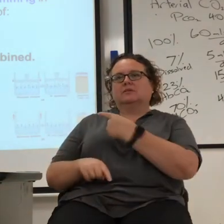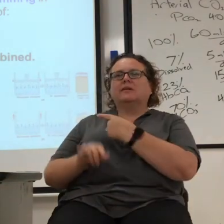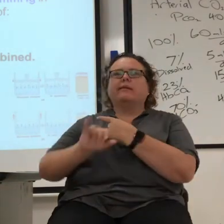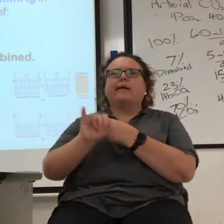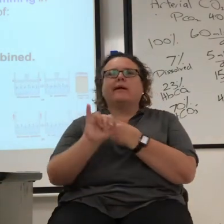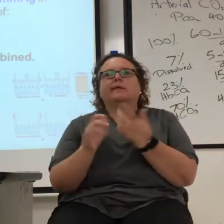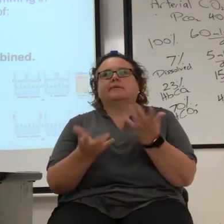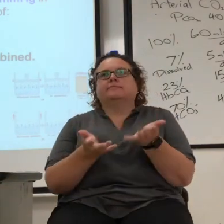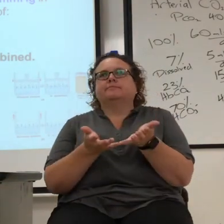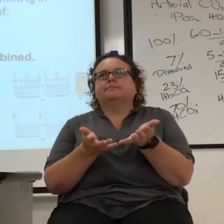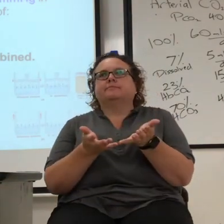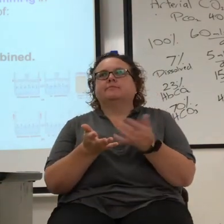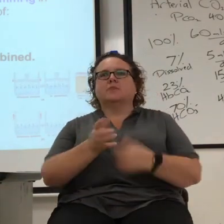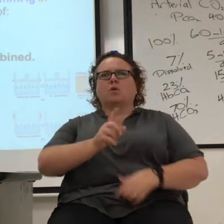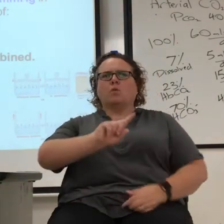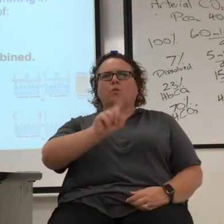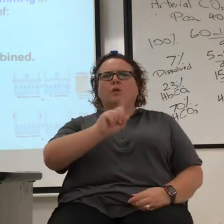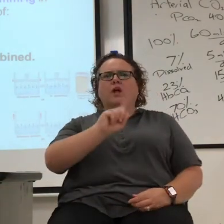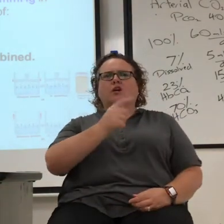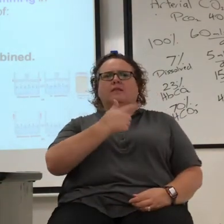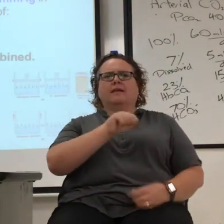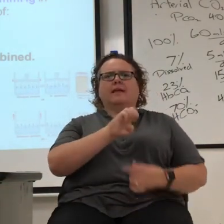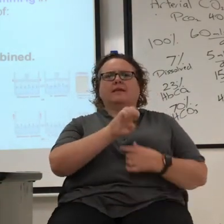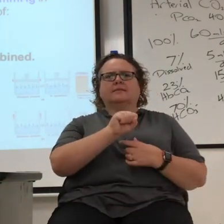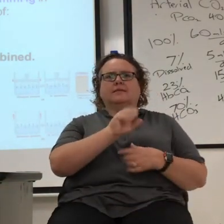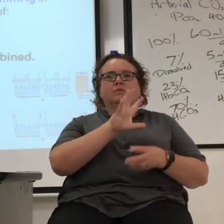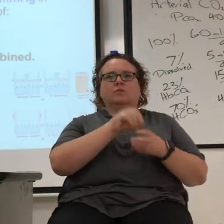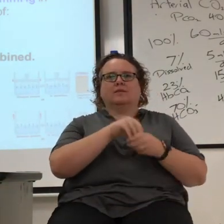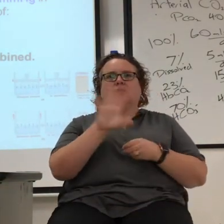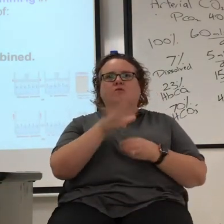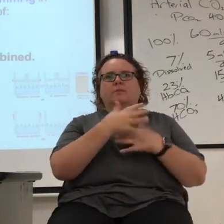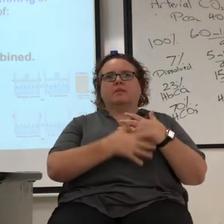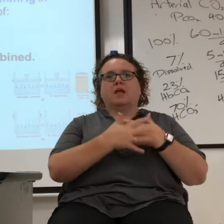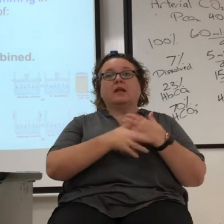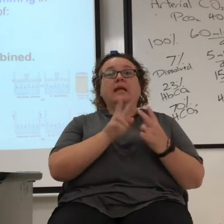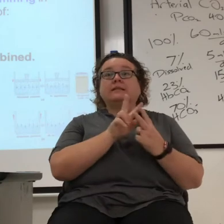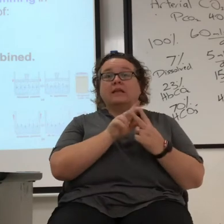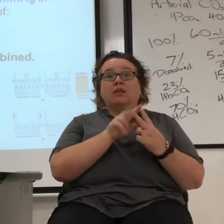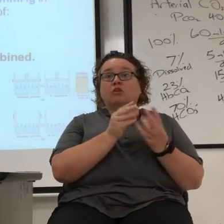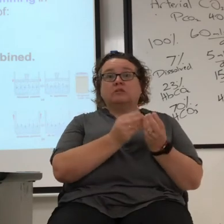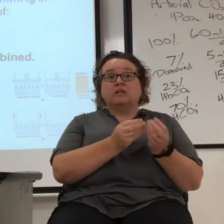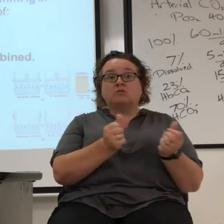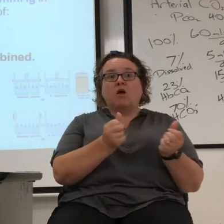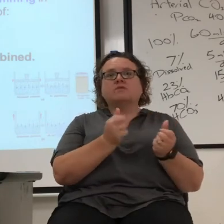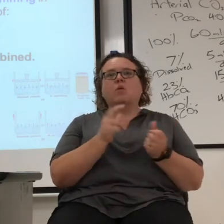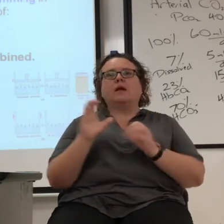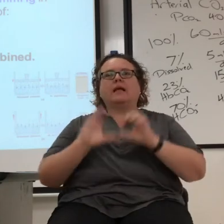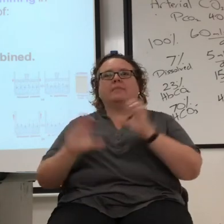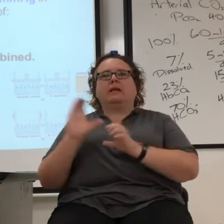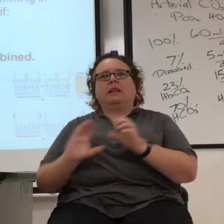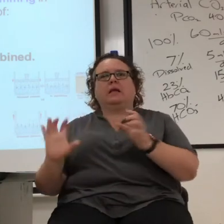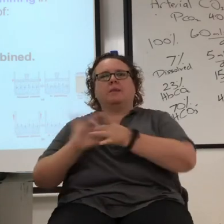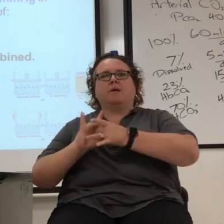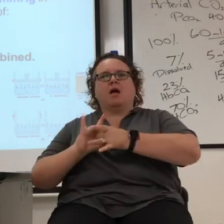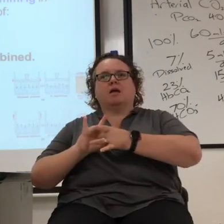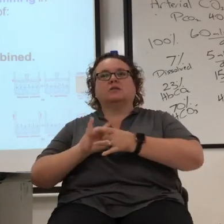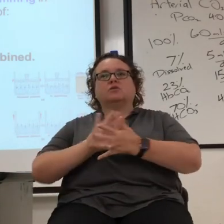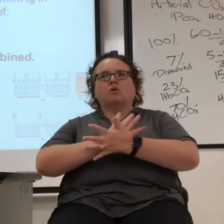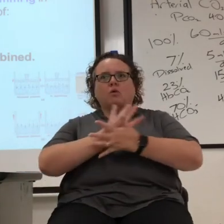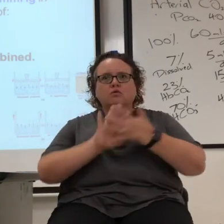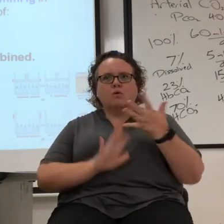like, where is the gases in the blood? It's either just dissolved or it's chemically combined. And so those are all the